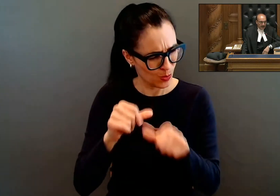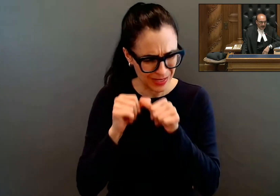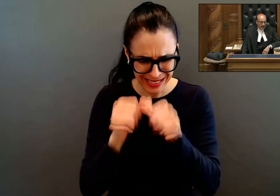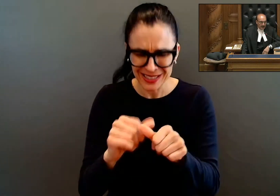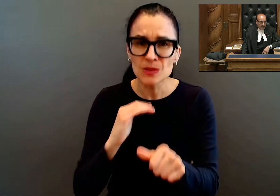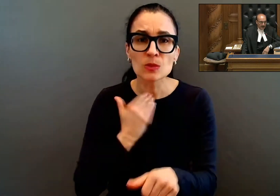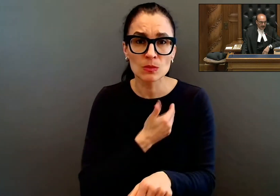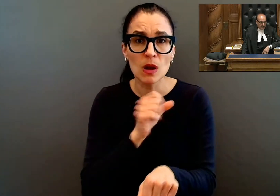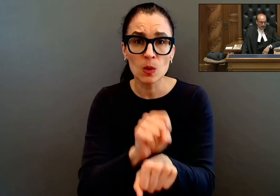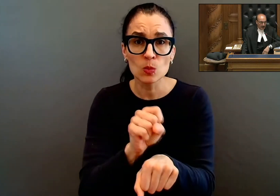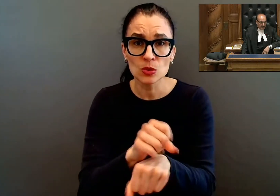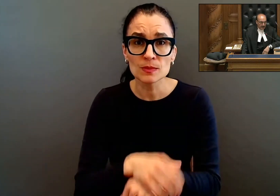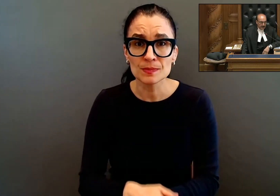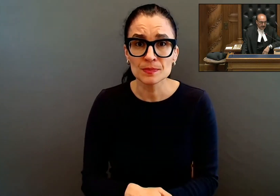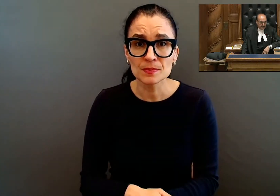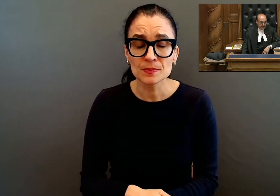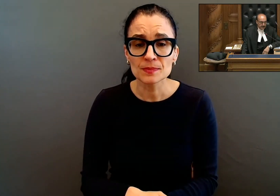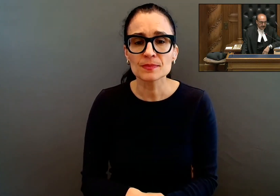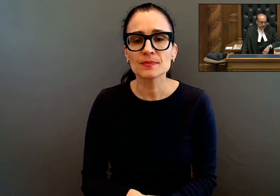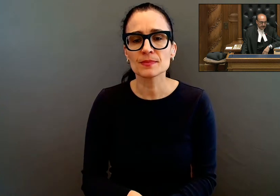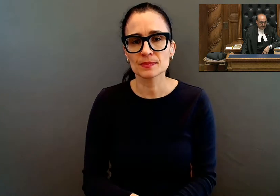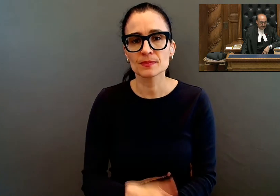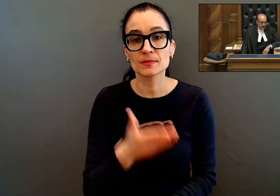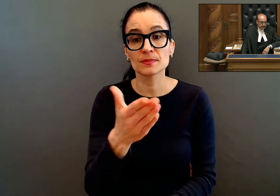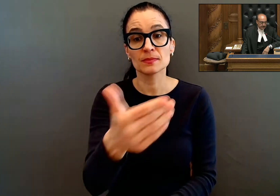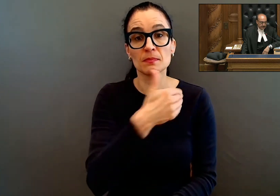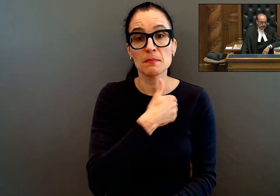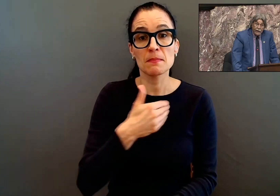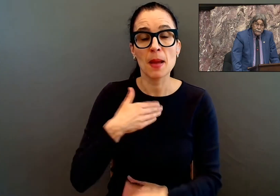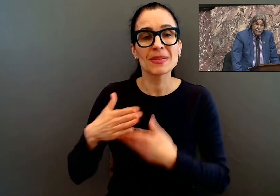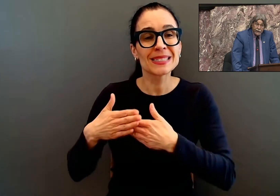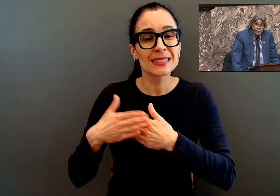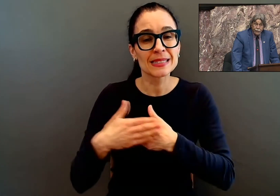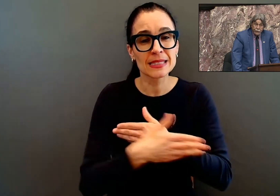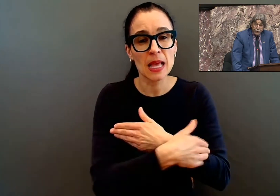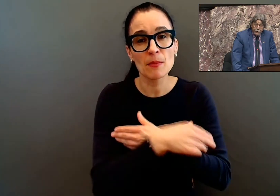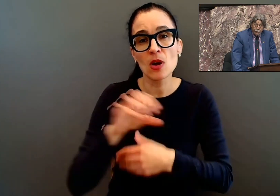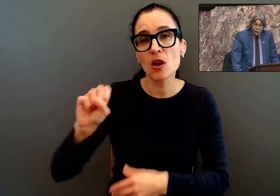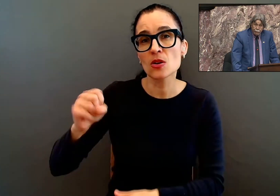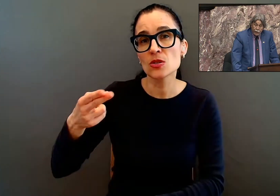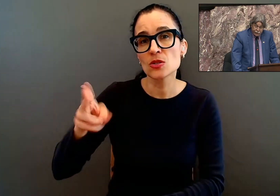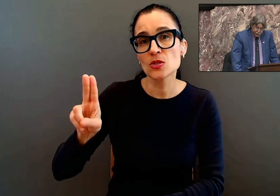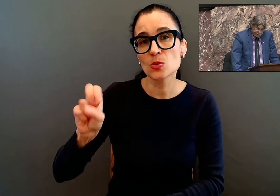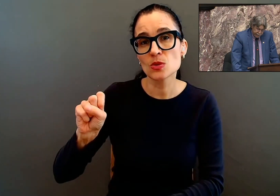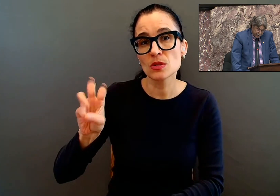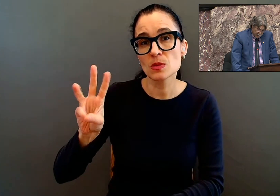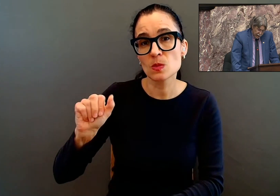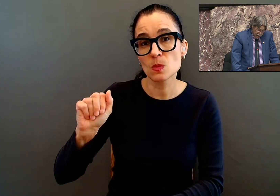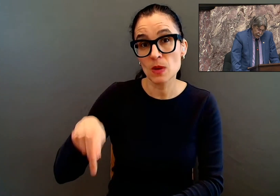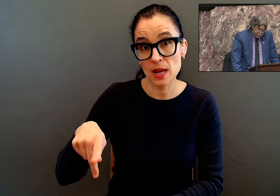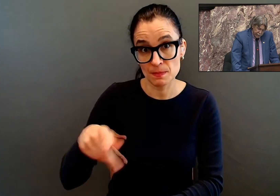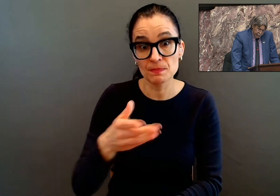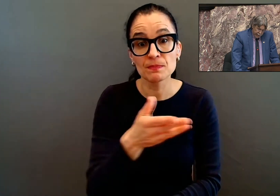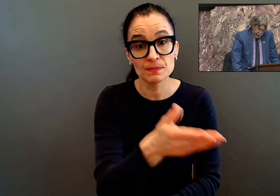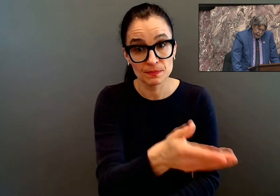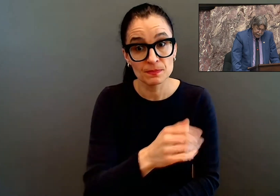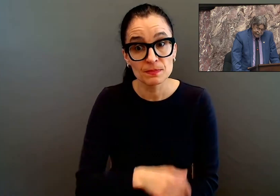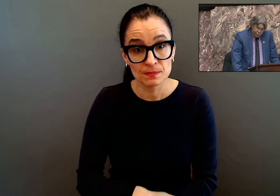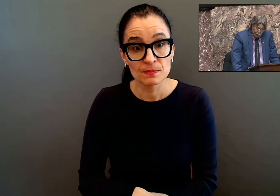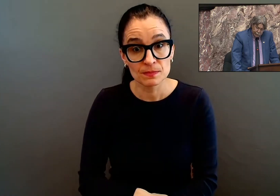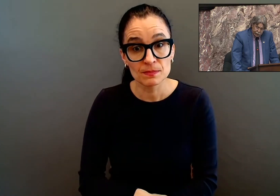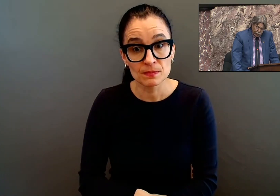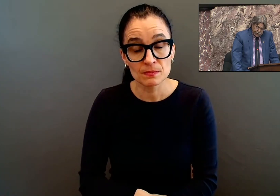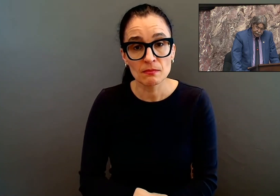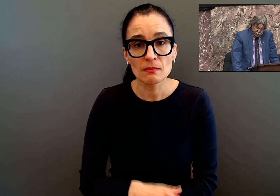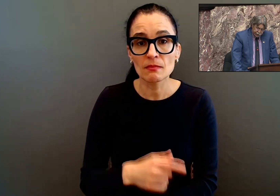Member for Salmon Arms, Shuswap. Thank you, Mr. Speaker. I hope those announcements actually turn into completed projects. In